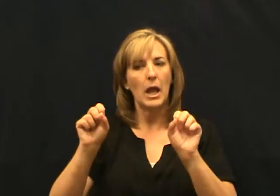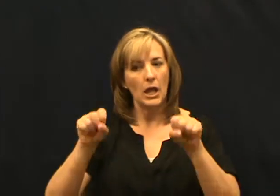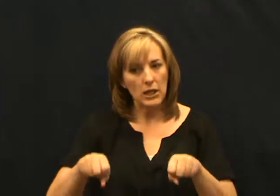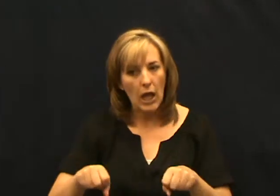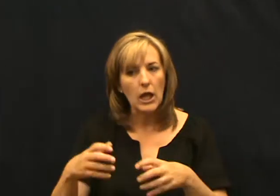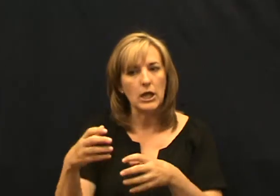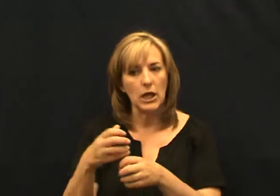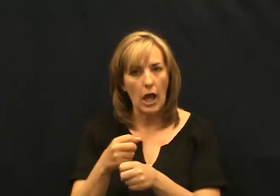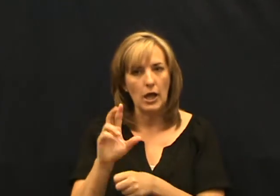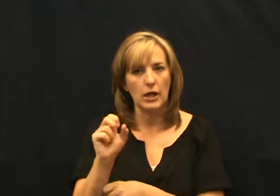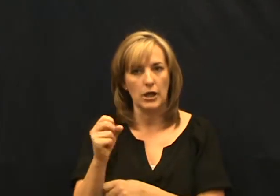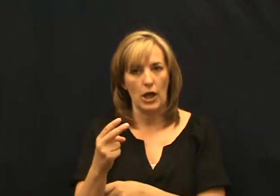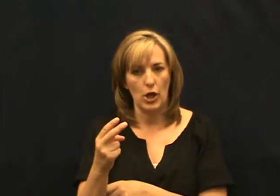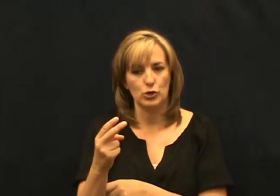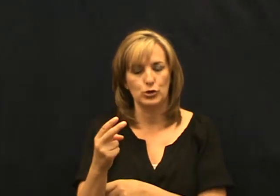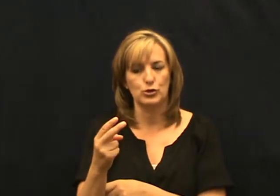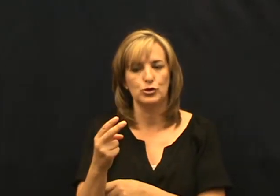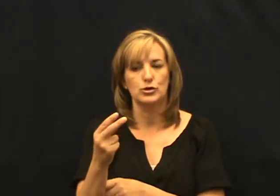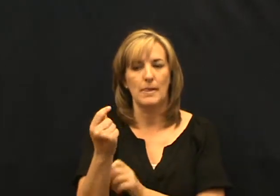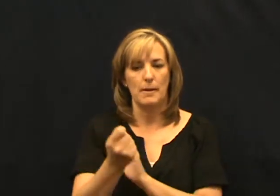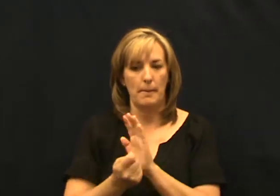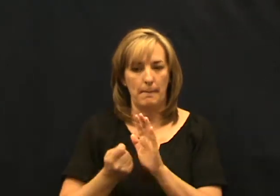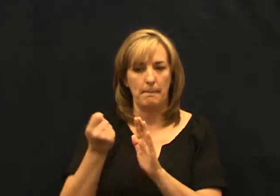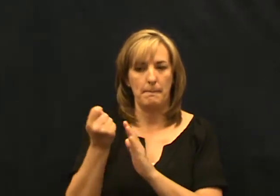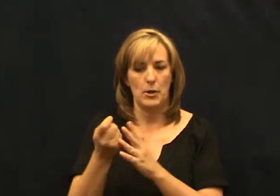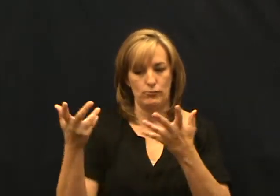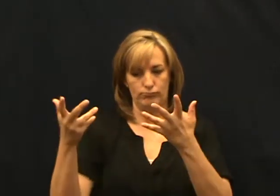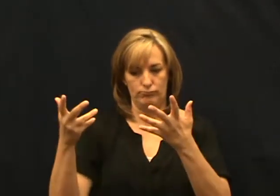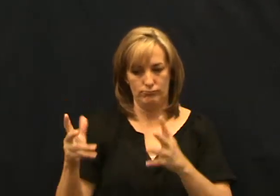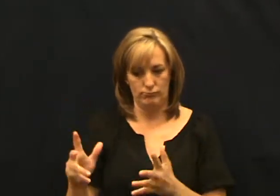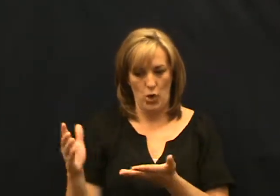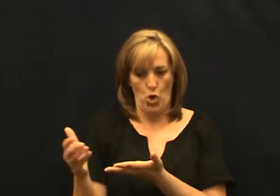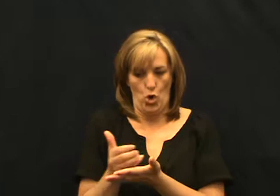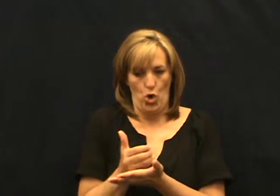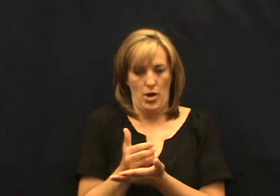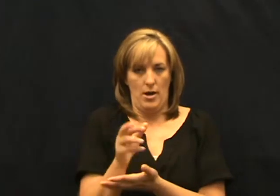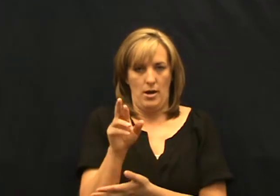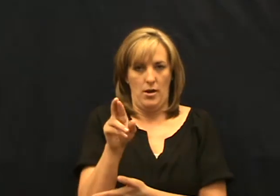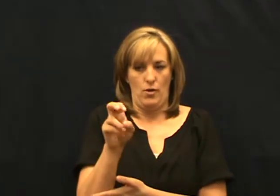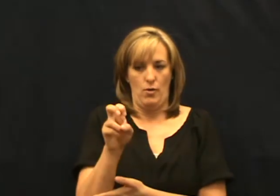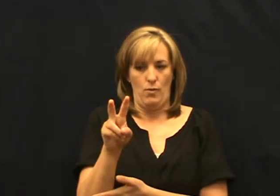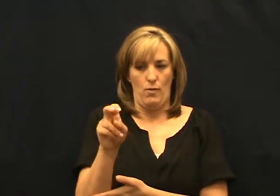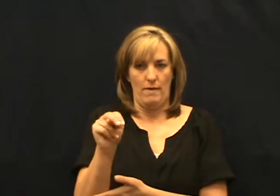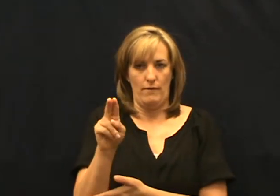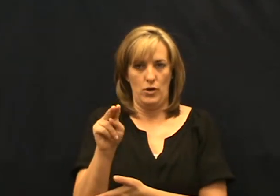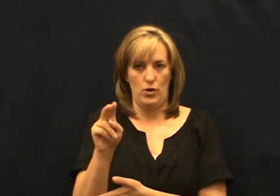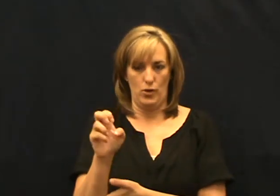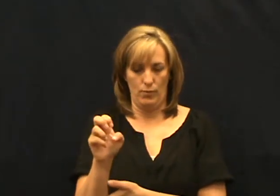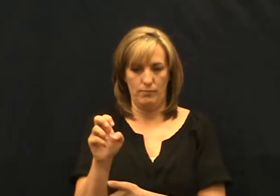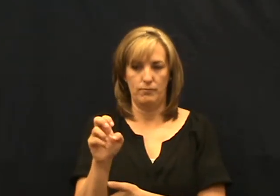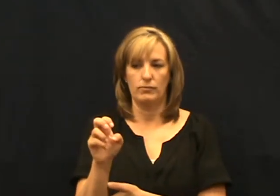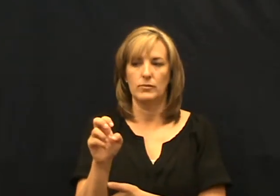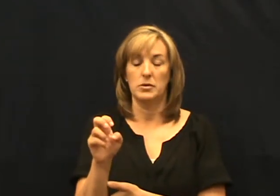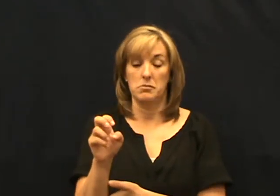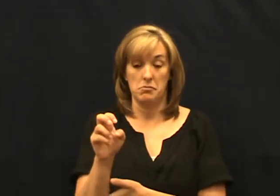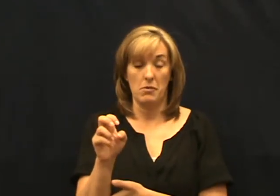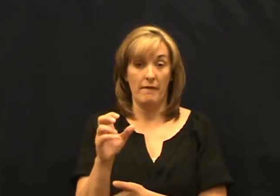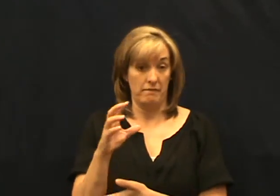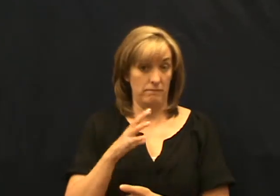the period after earning the revenue, in which case when we earned the revenue, we would record the revenue with a